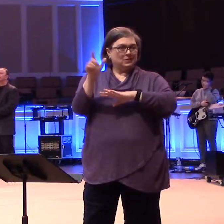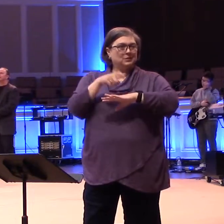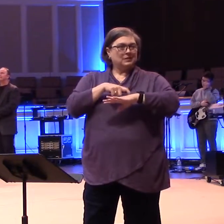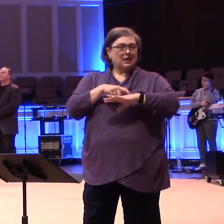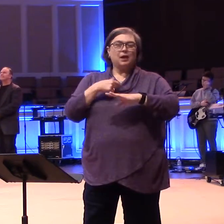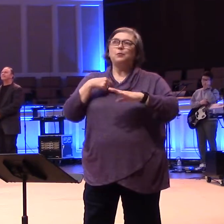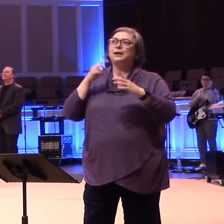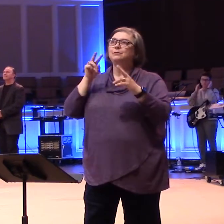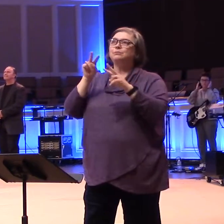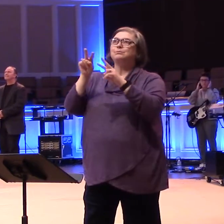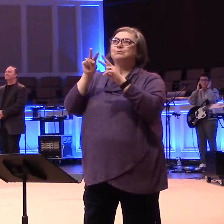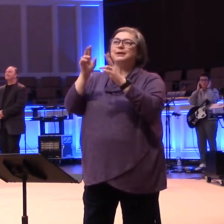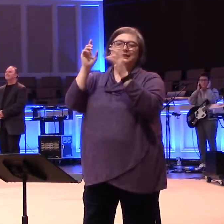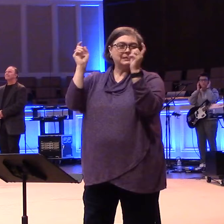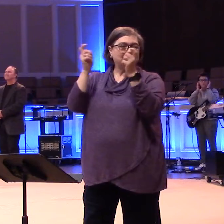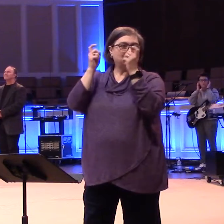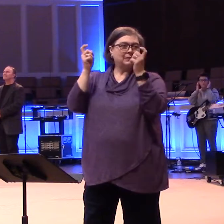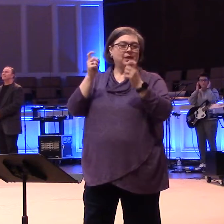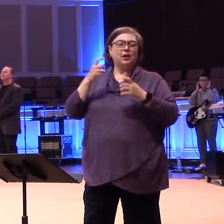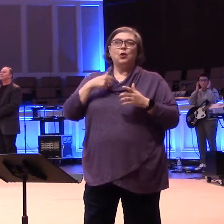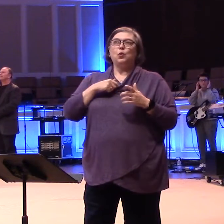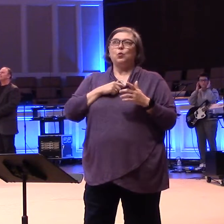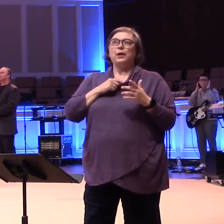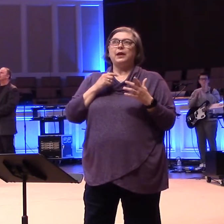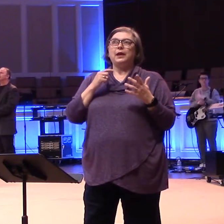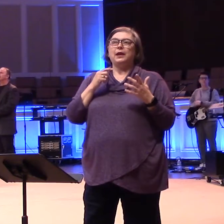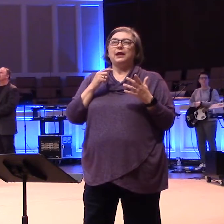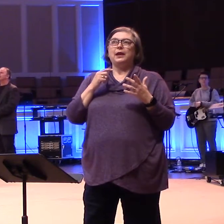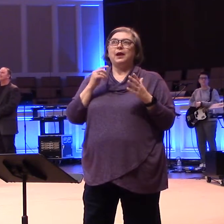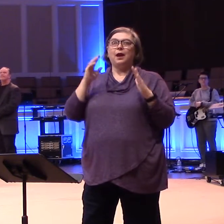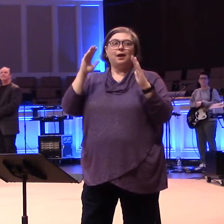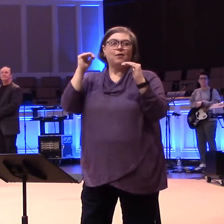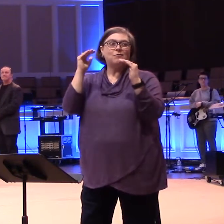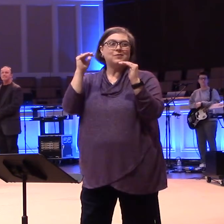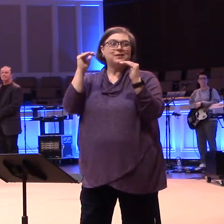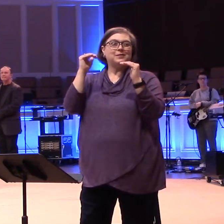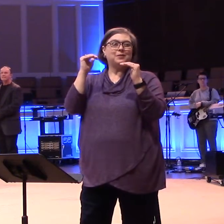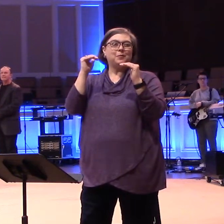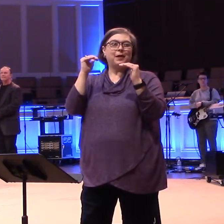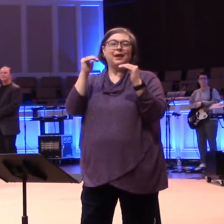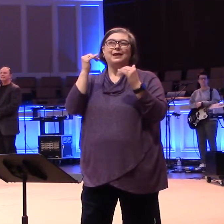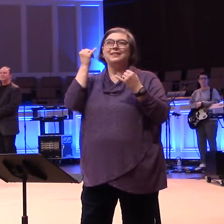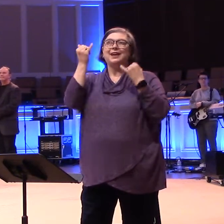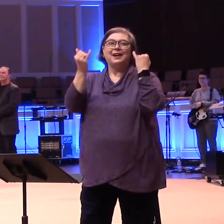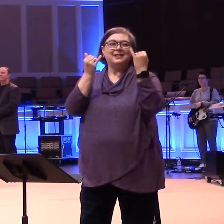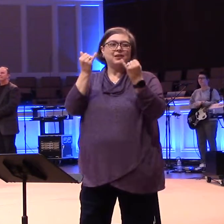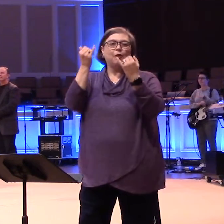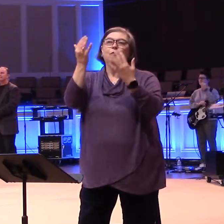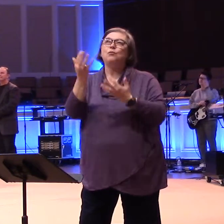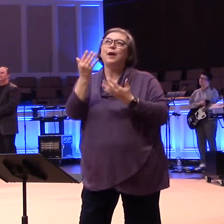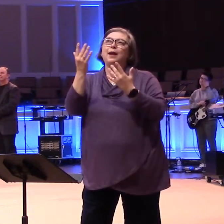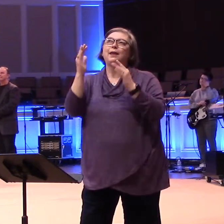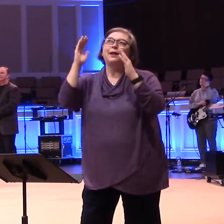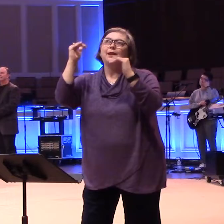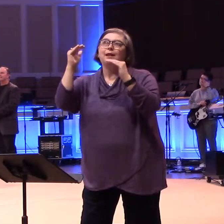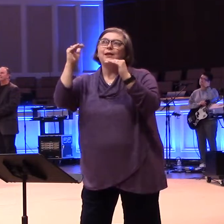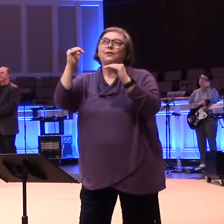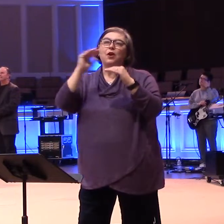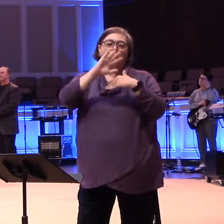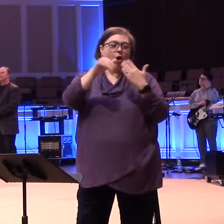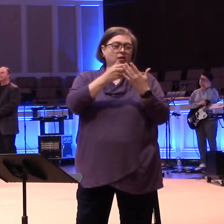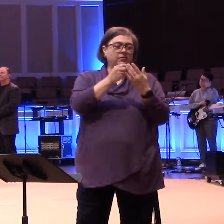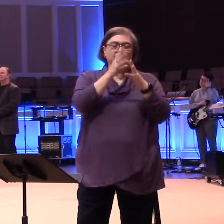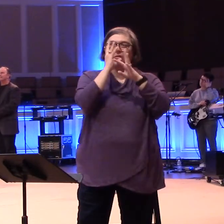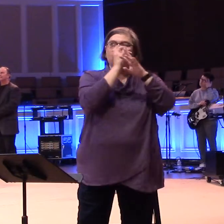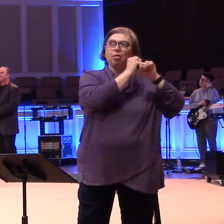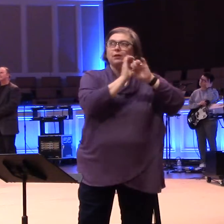we press into this idea of waiting and anticipation to take an opportunity to allow all the other distractions